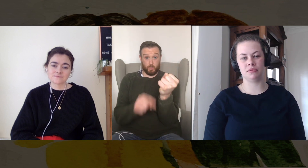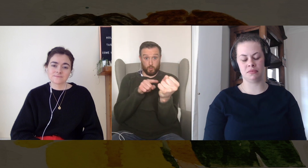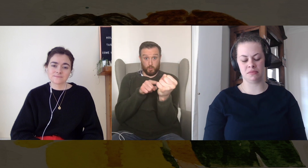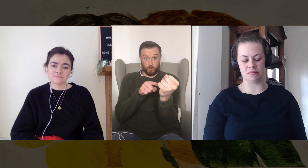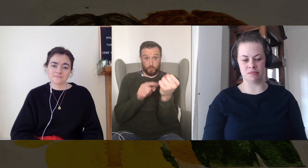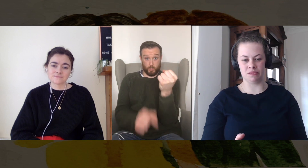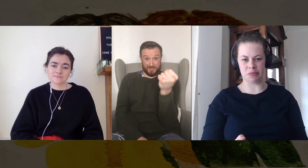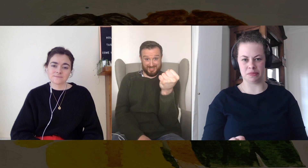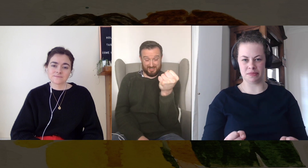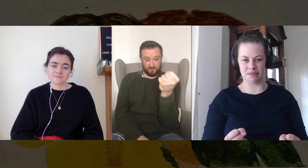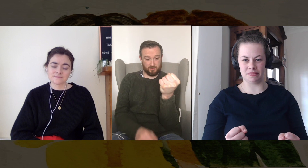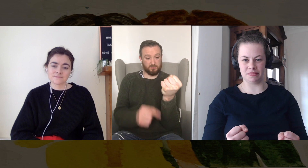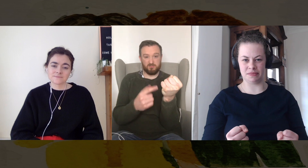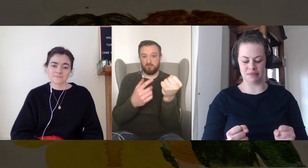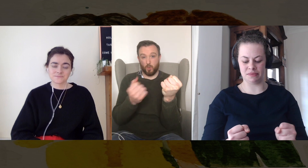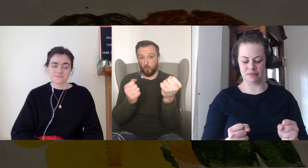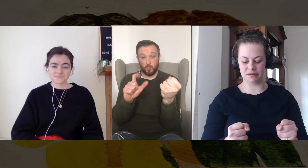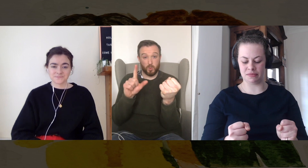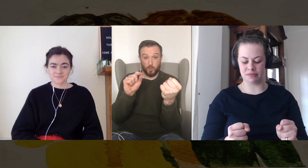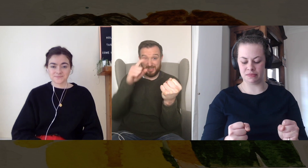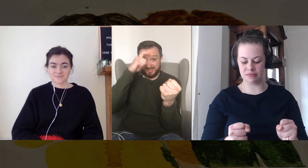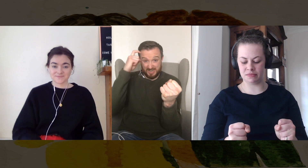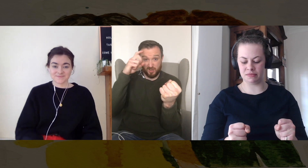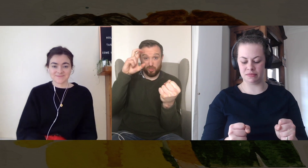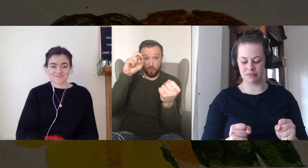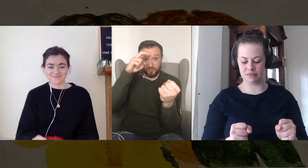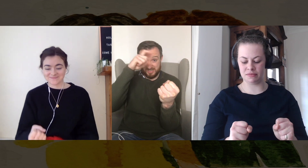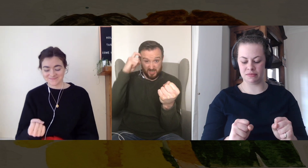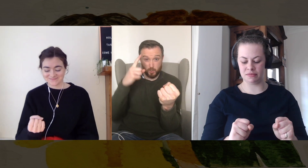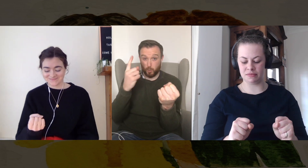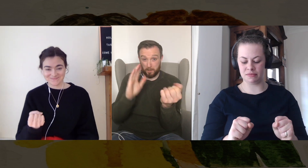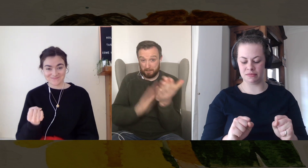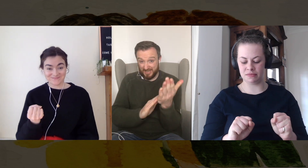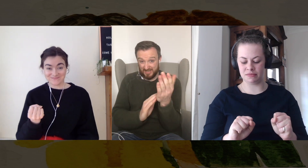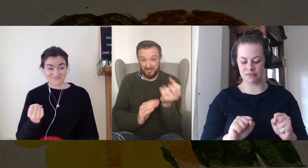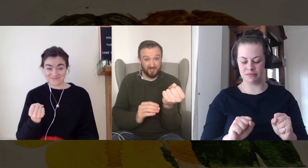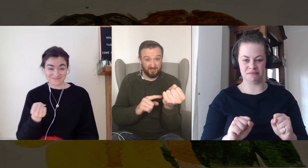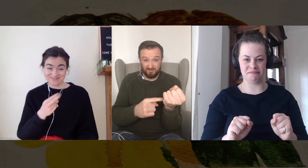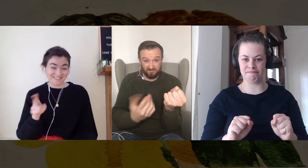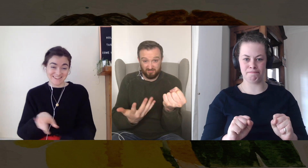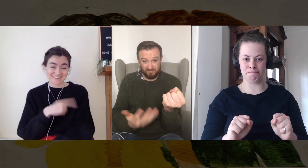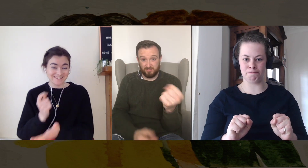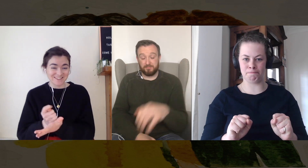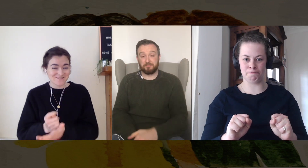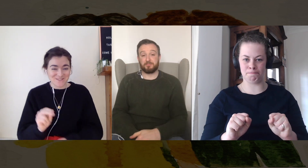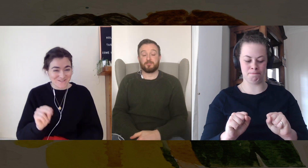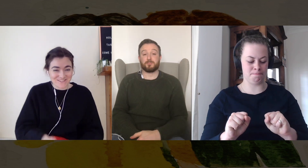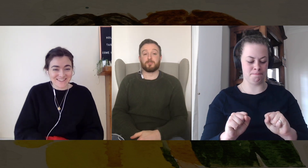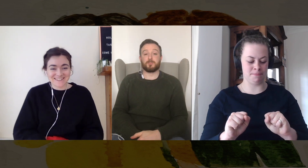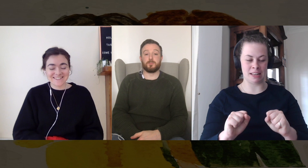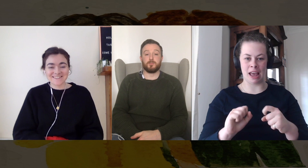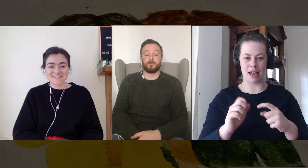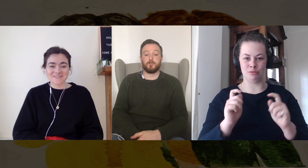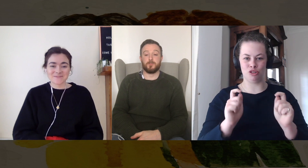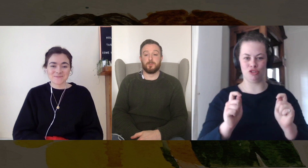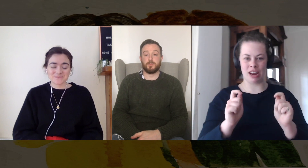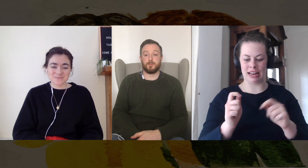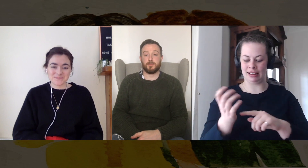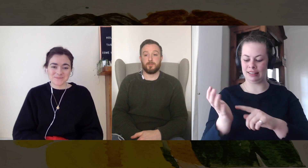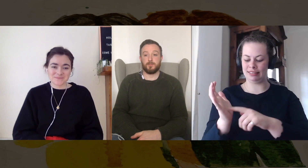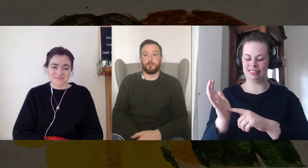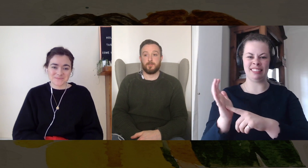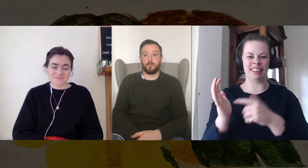we hold tension, you'll just cause like a muscle contraction. And if you're about to squeeze your fist as hard as you